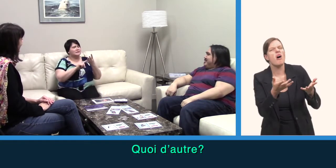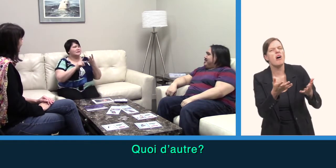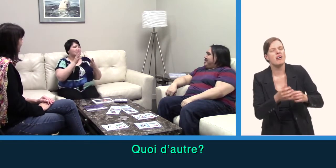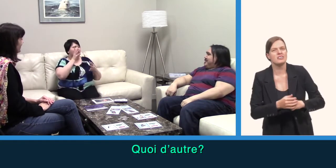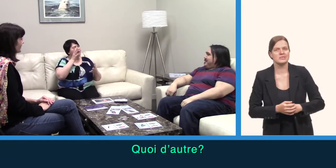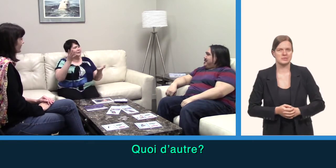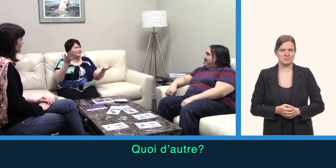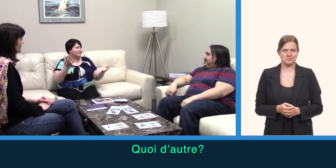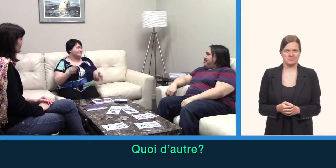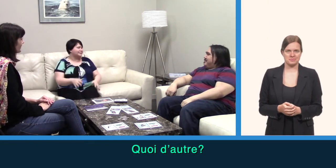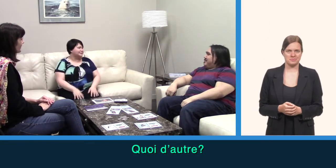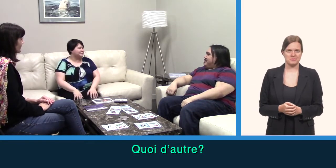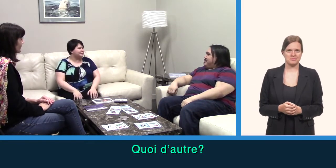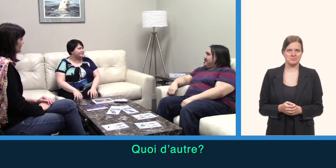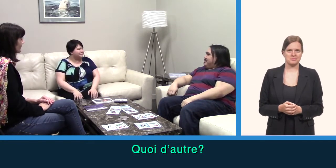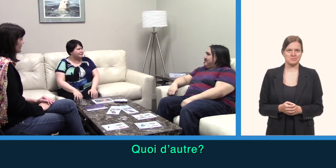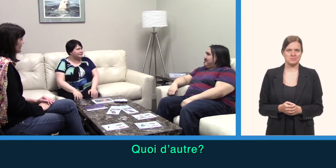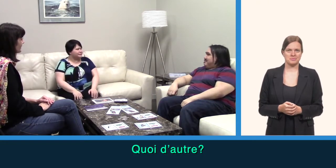else?